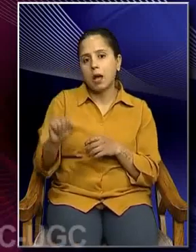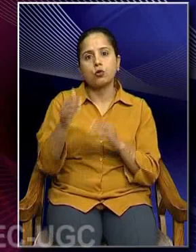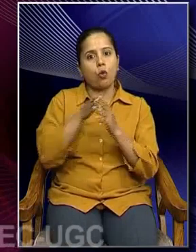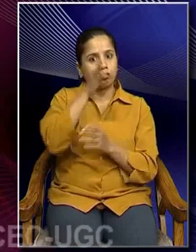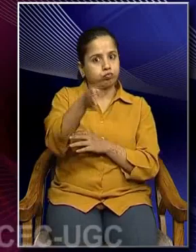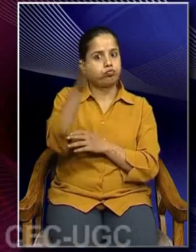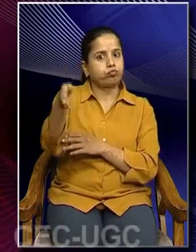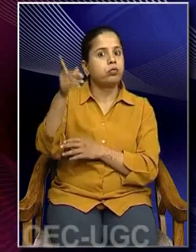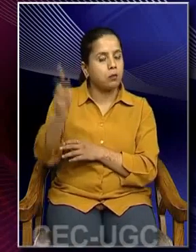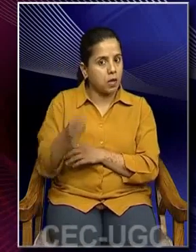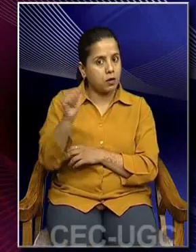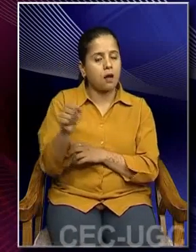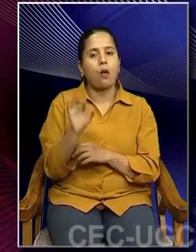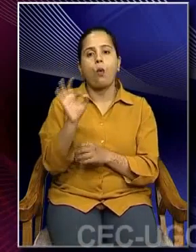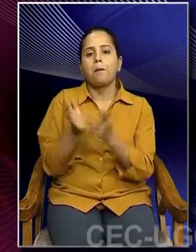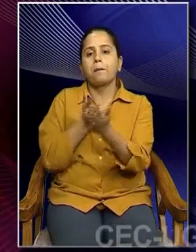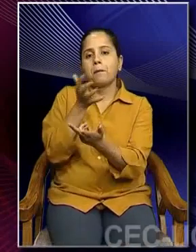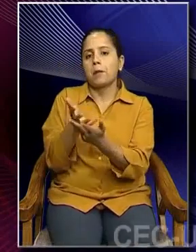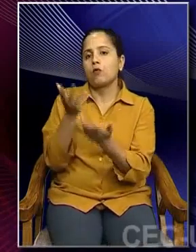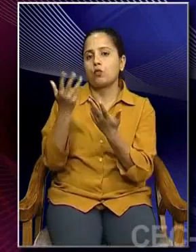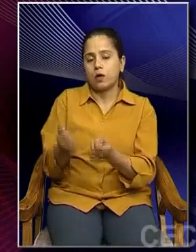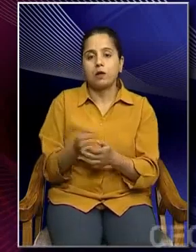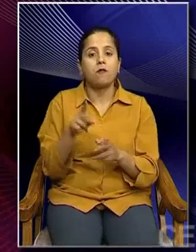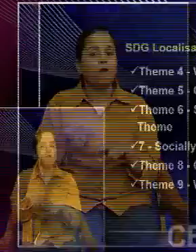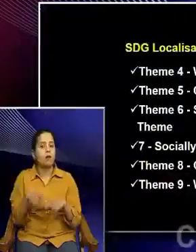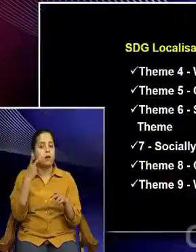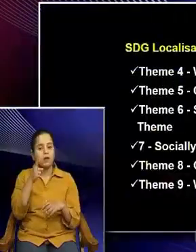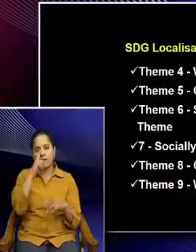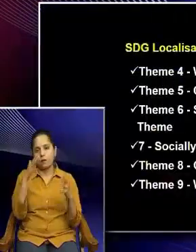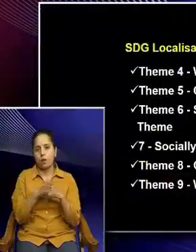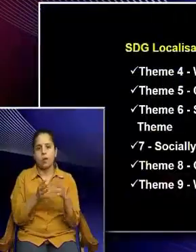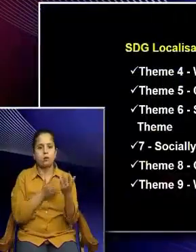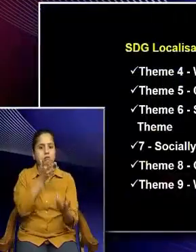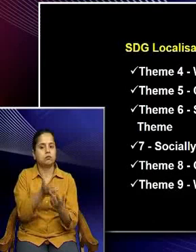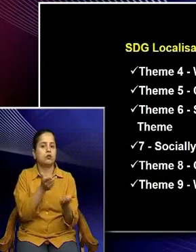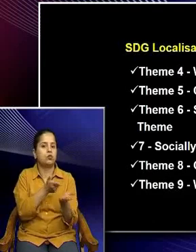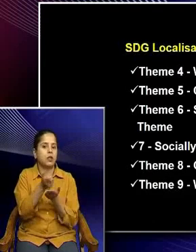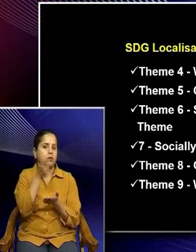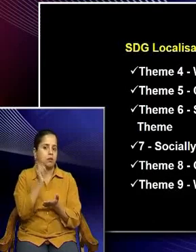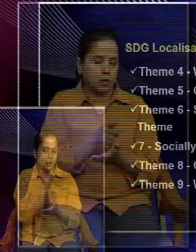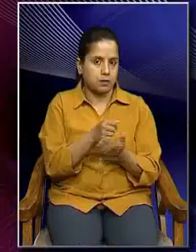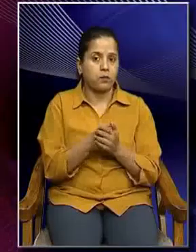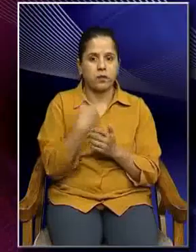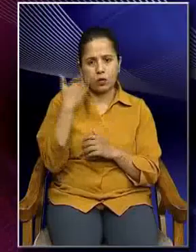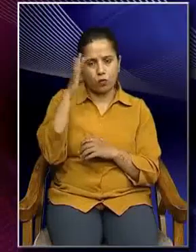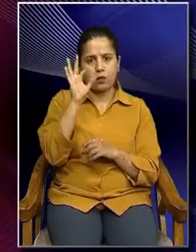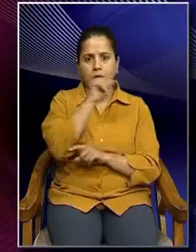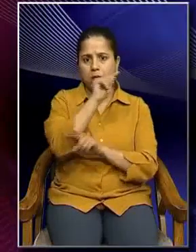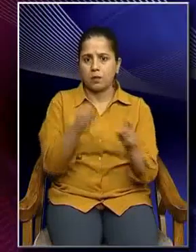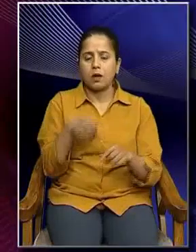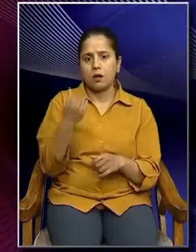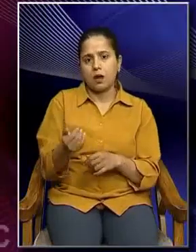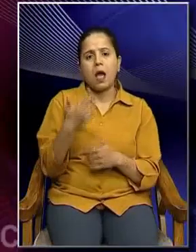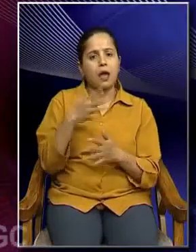doorsteps in a friendly manner. And finally, women friendly villages. So as we know that 50% of population in